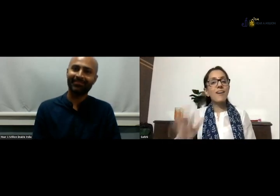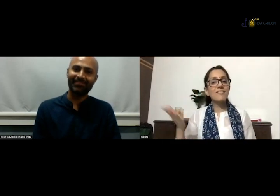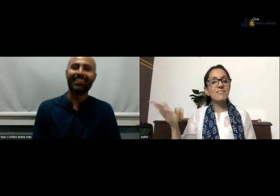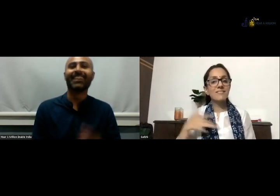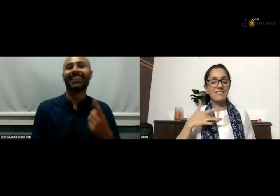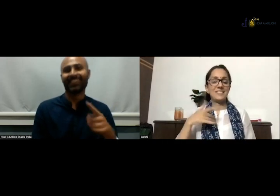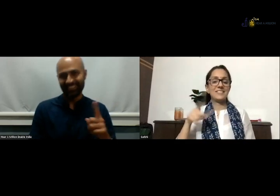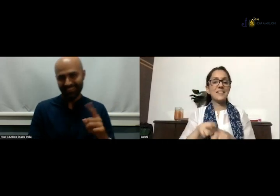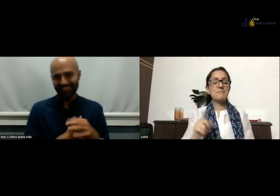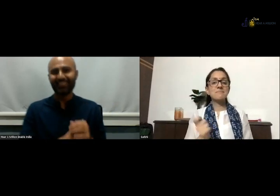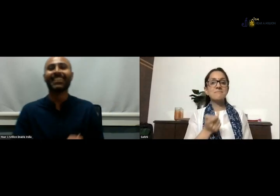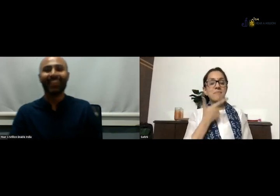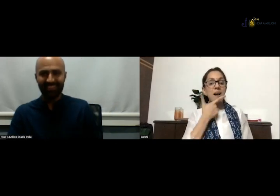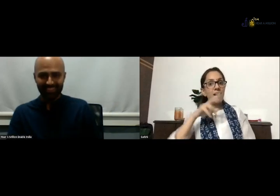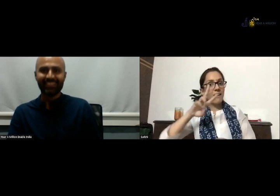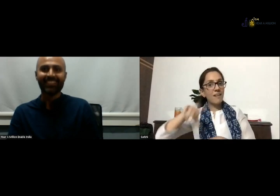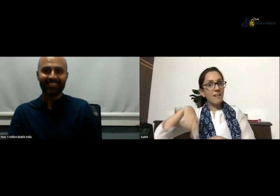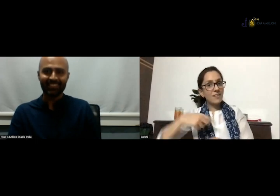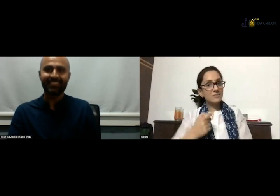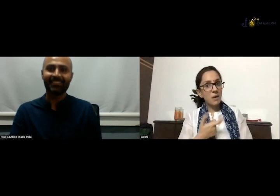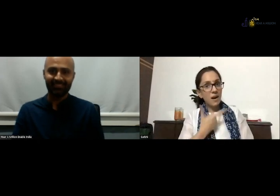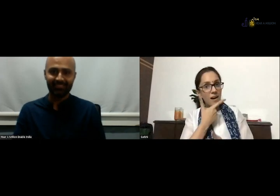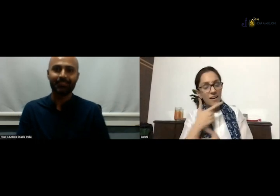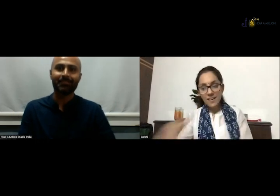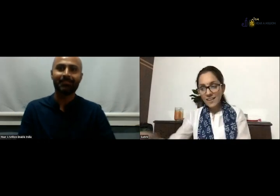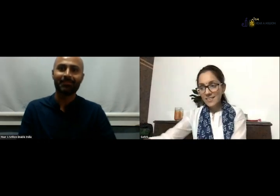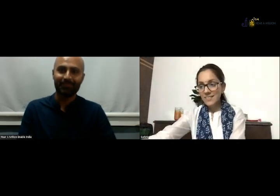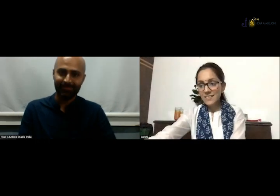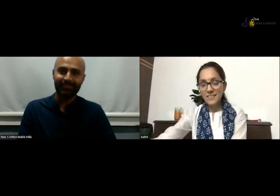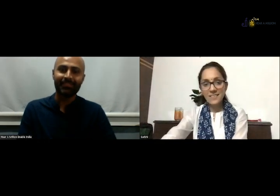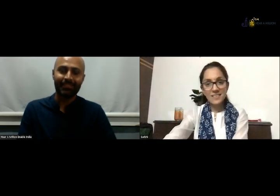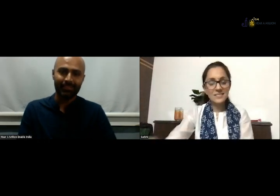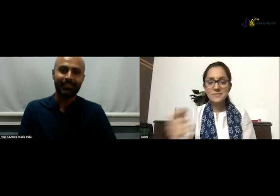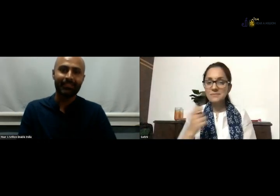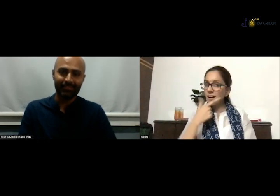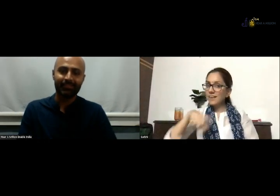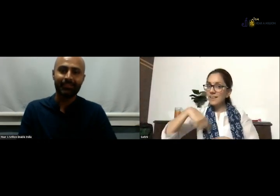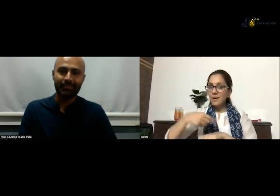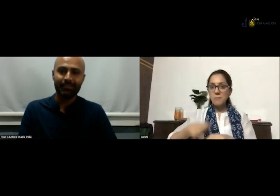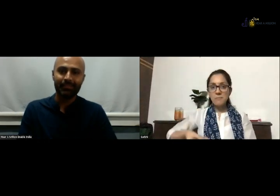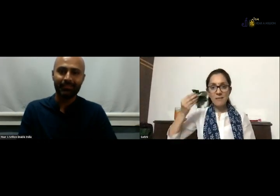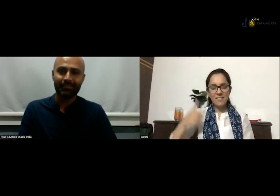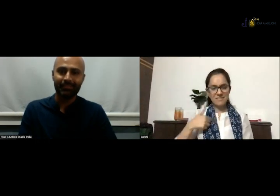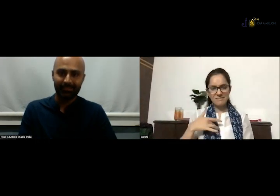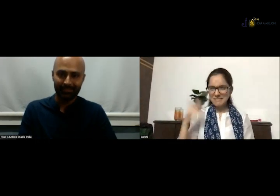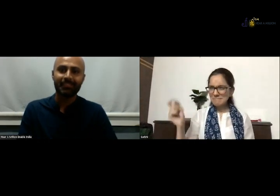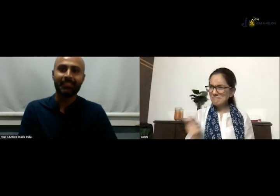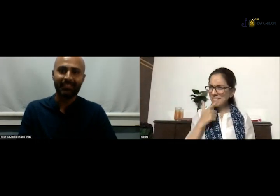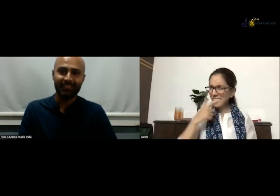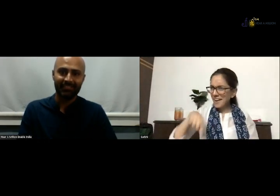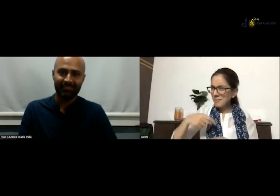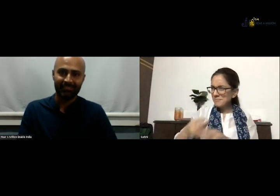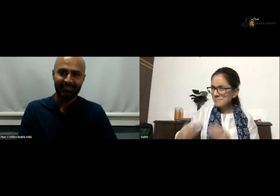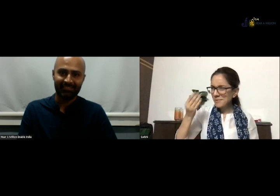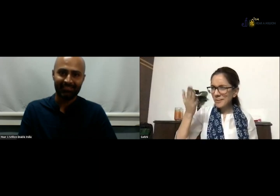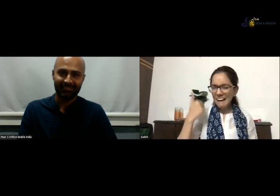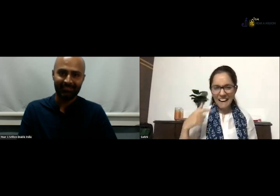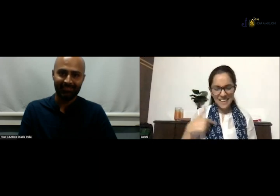vibes. And first time when I met her, I always remember her. All the time she used to smile. You